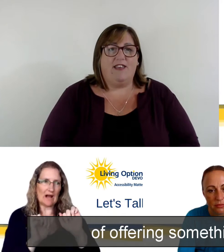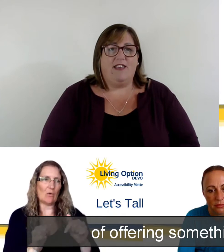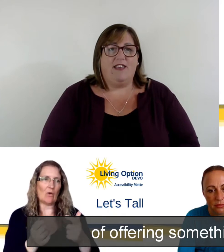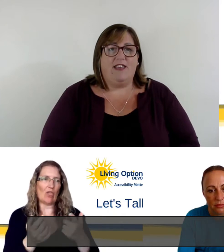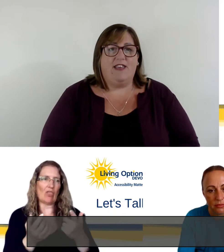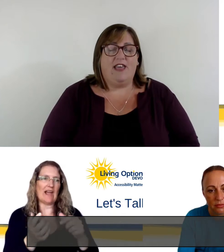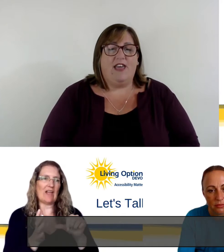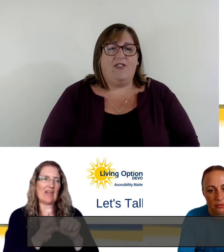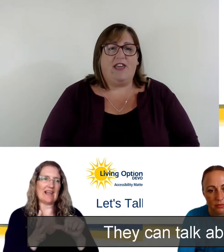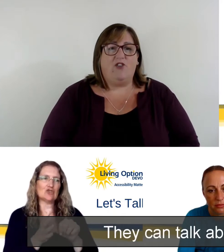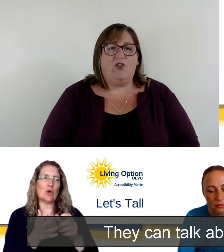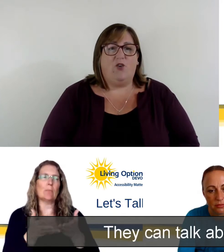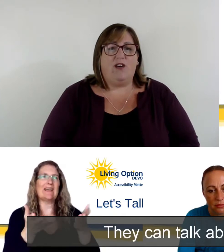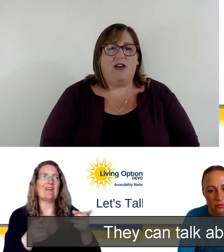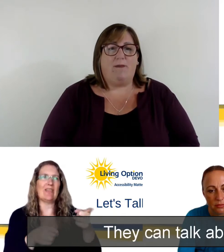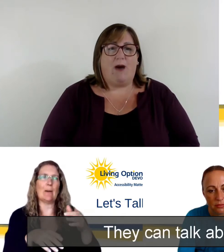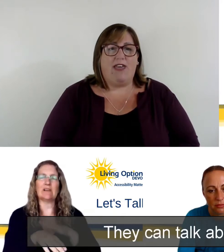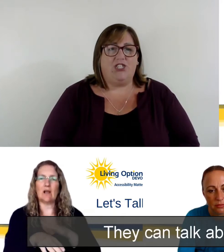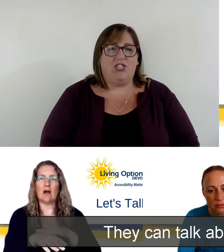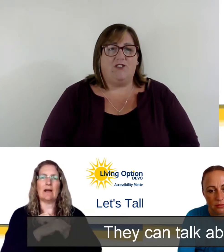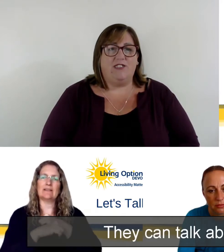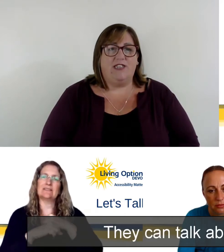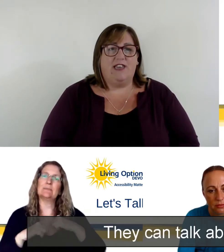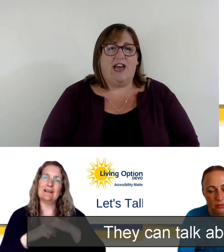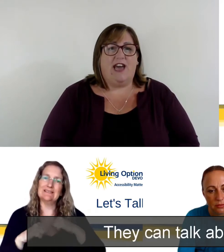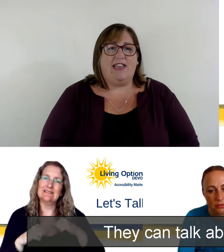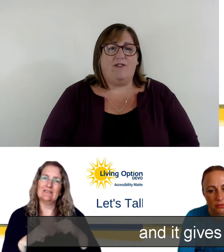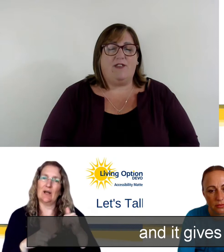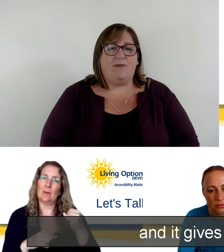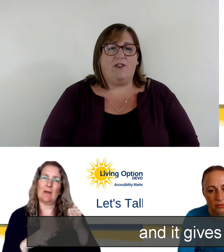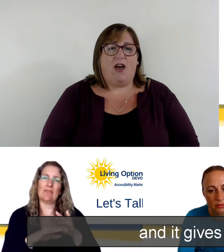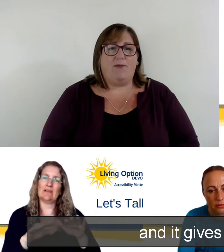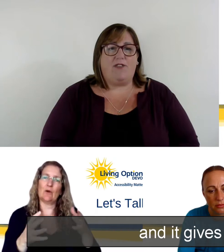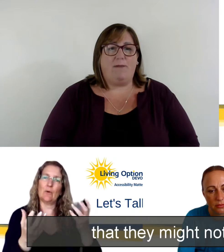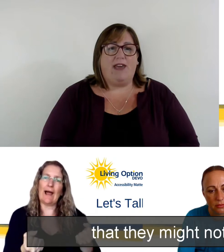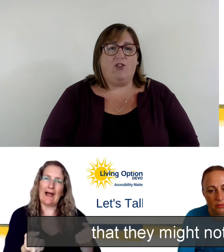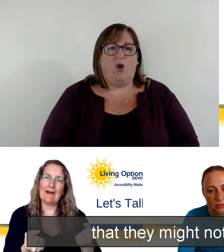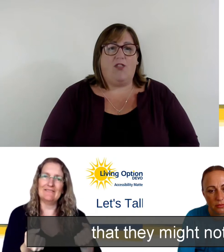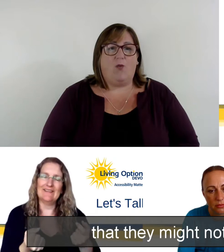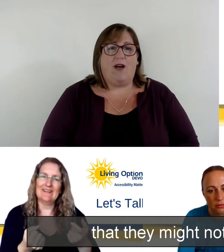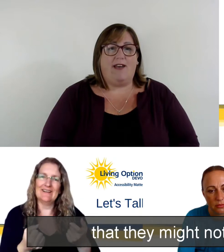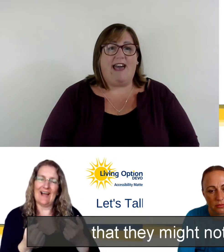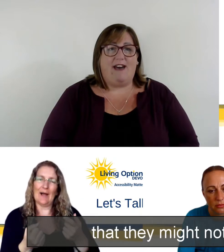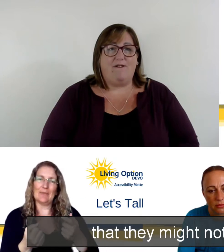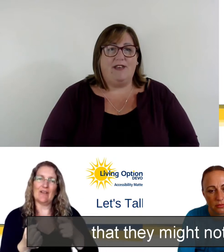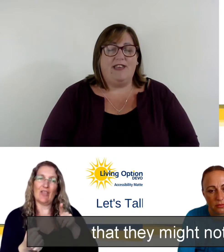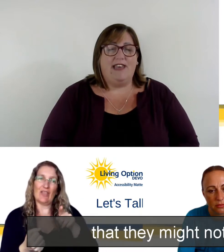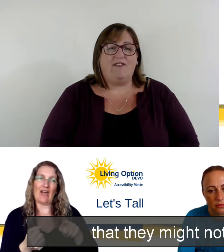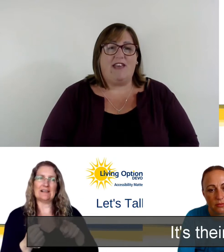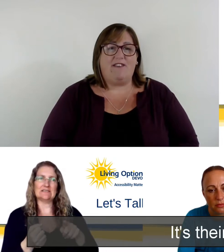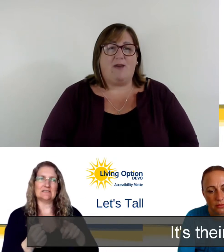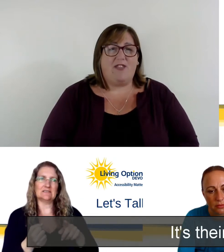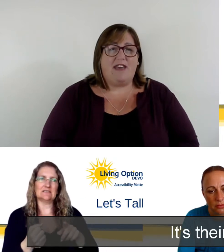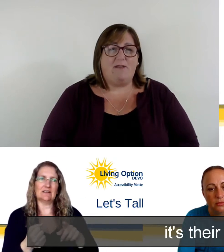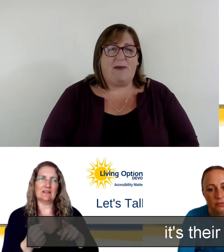clients. They can talk about their issues, and it gives them time that they might not otherwise have.